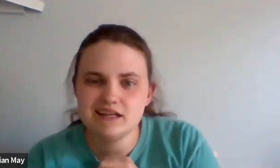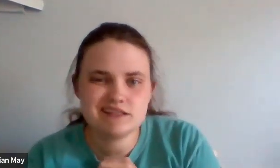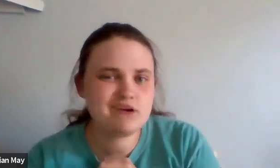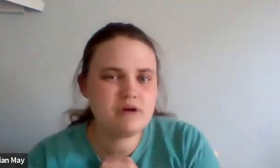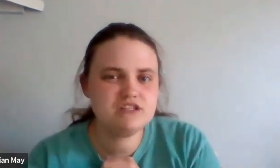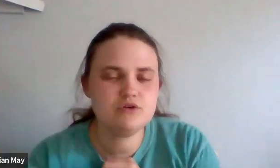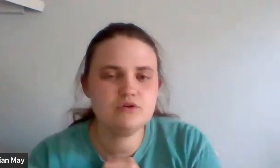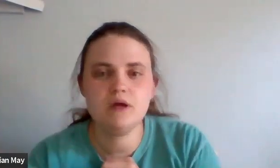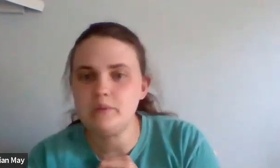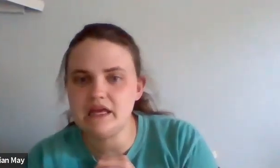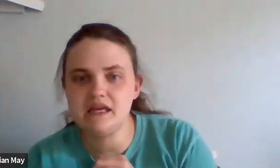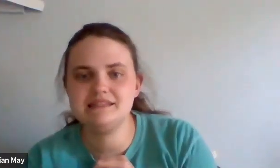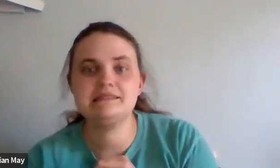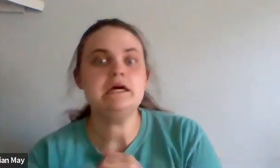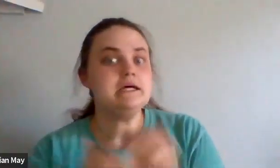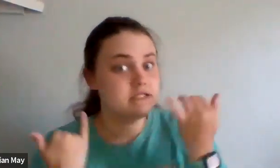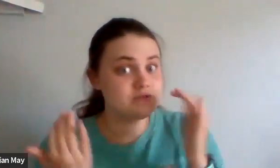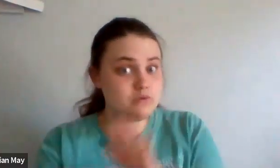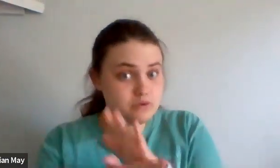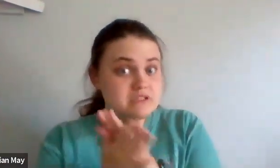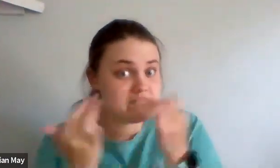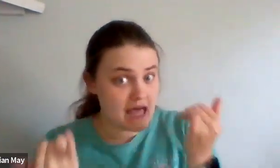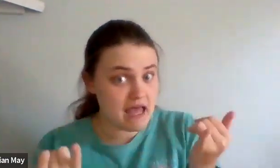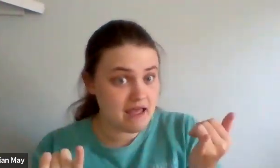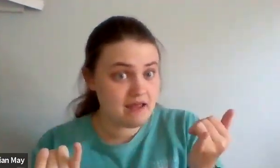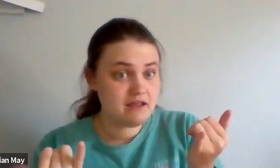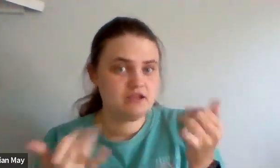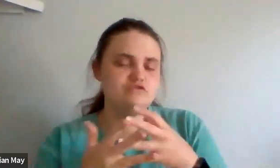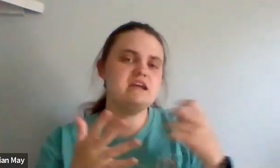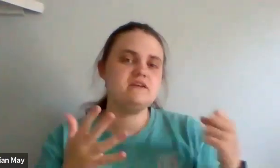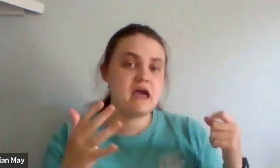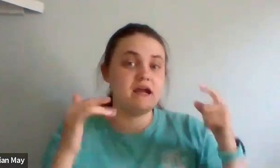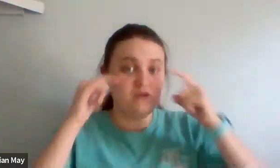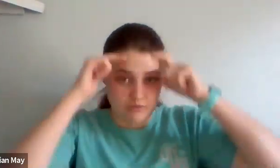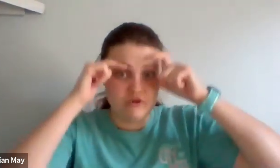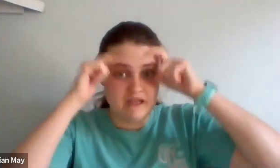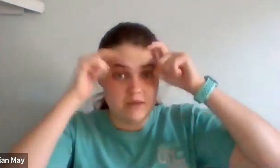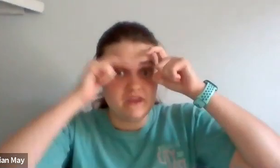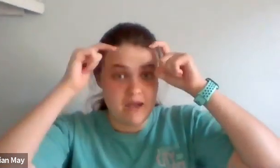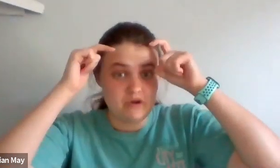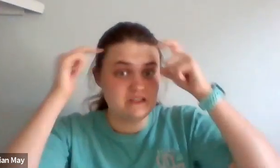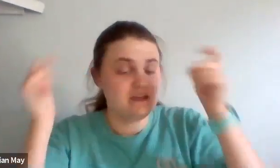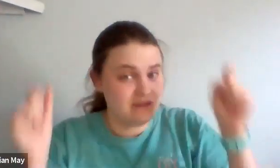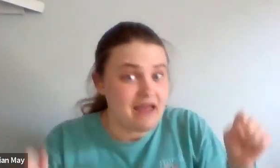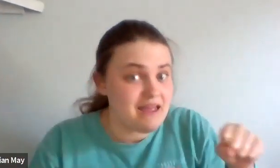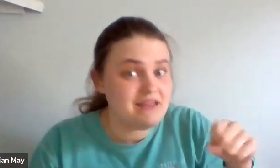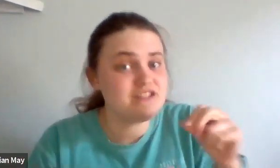it going to, will we, it's school today. You've taken that out and you're putting up the eyebrows like, yes,